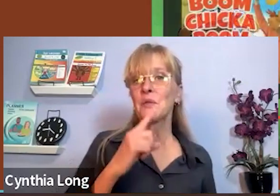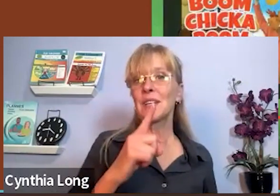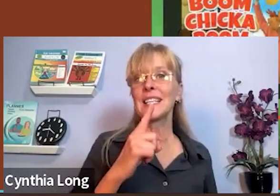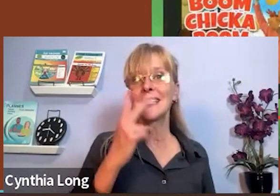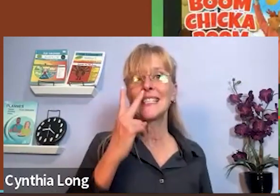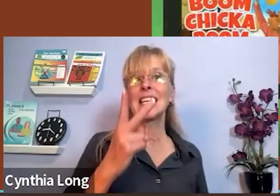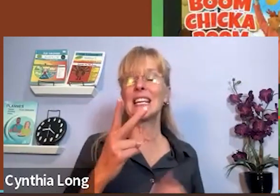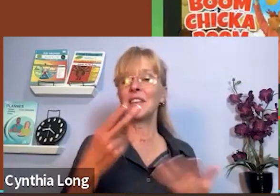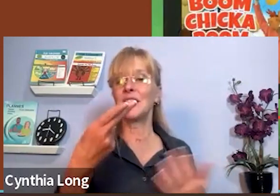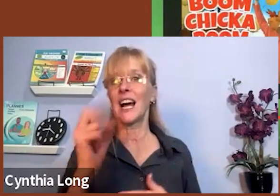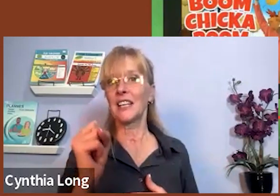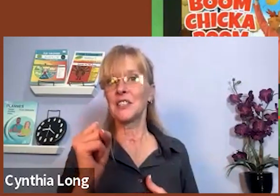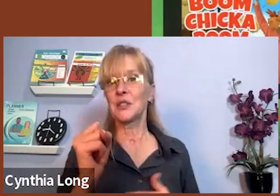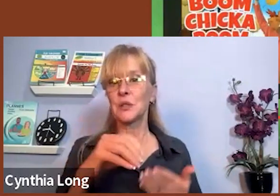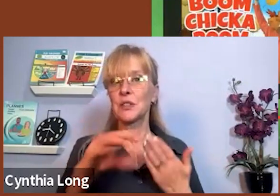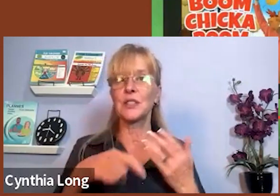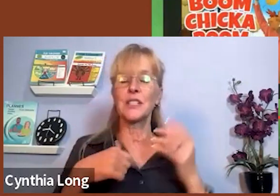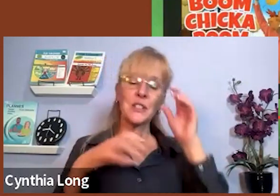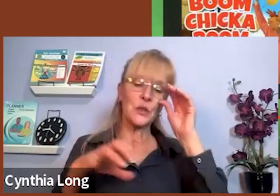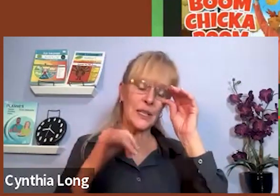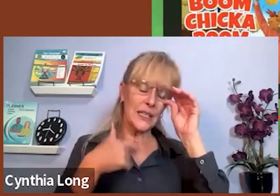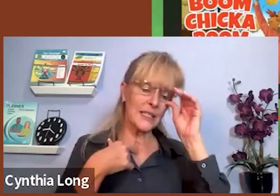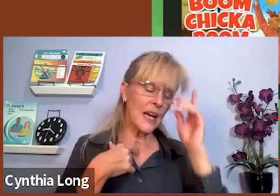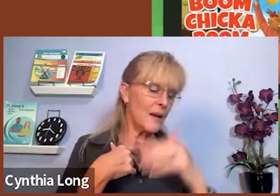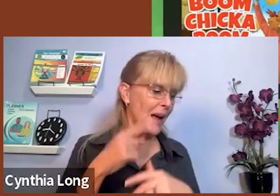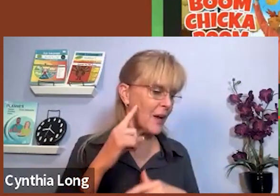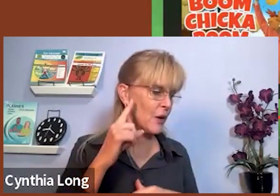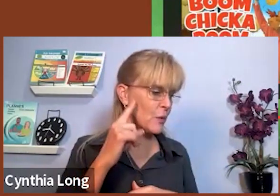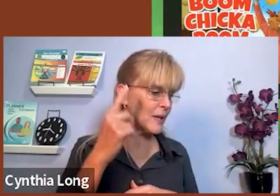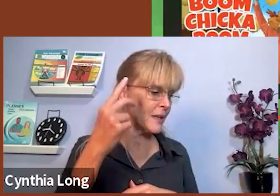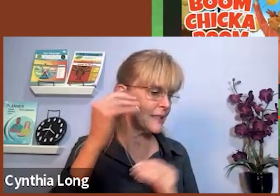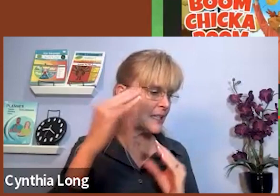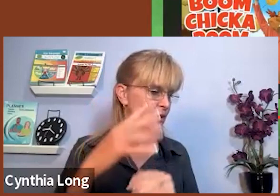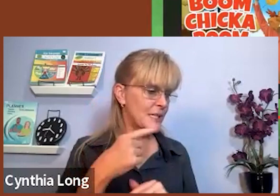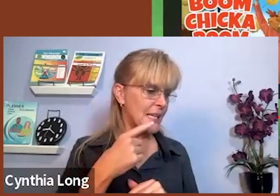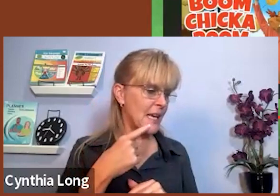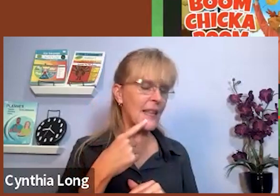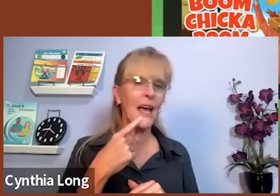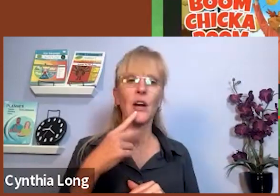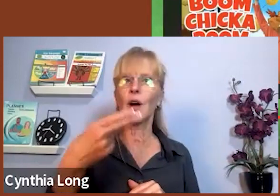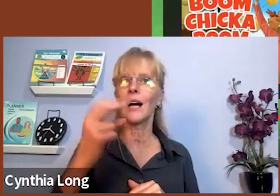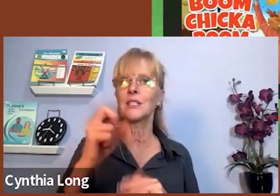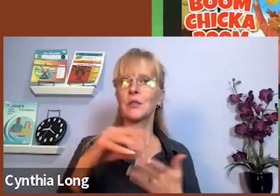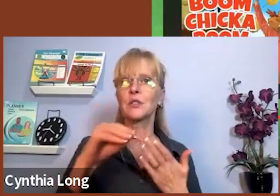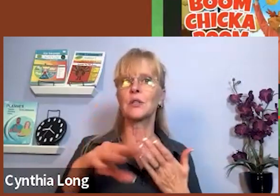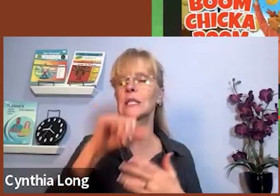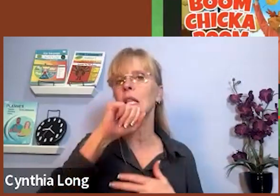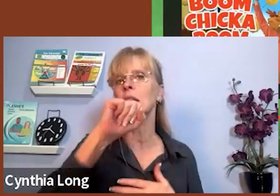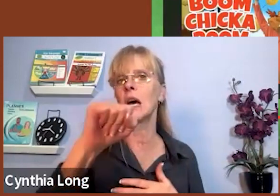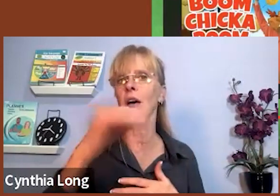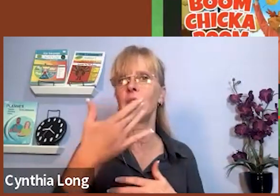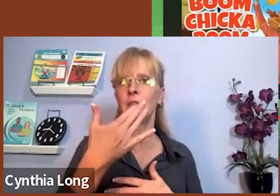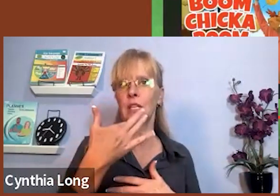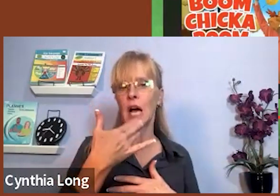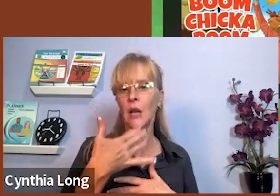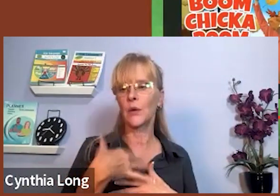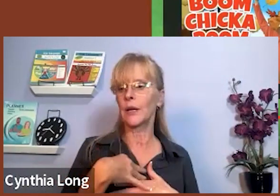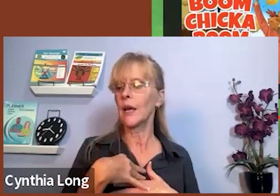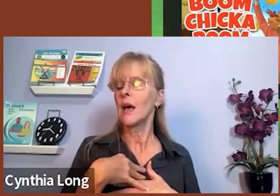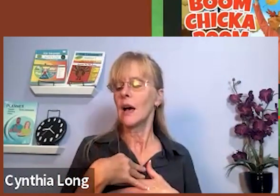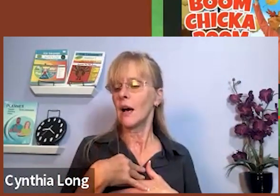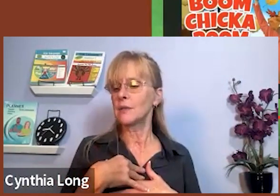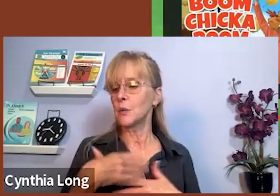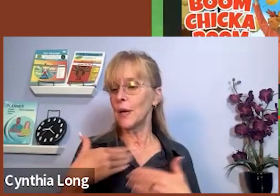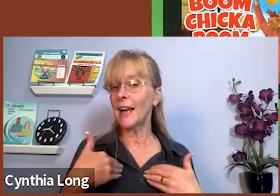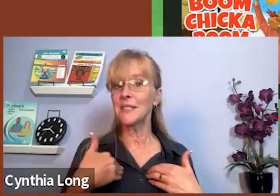I can really see even the high school students doing this. I heard one of the teachers say that her high school students love even